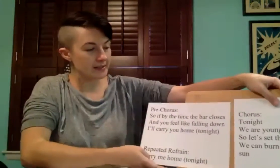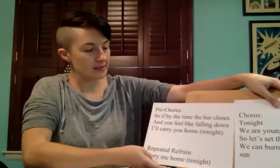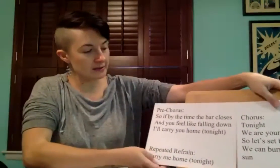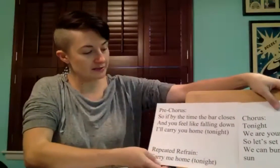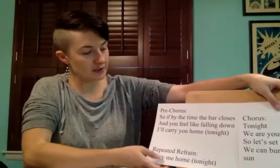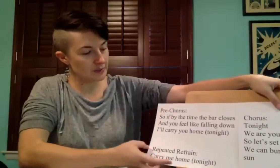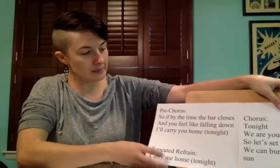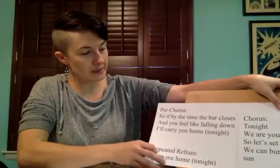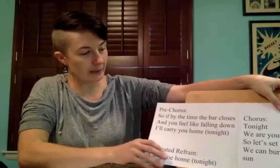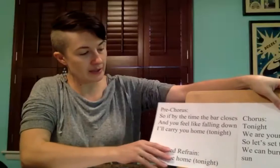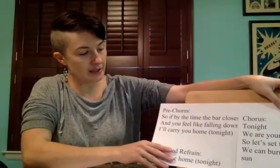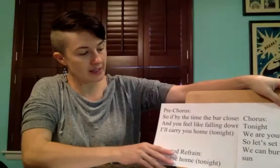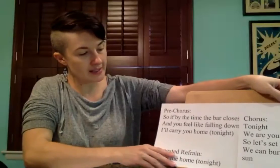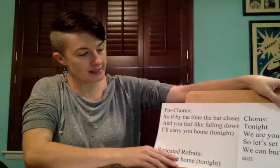song from sometime in the last